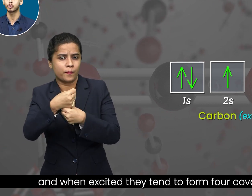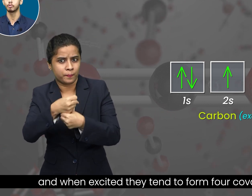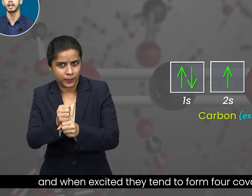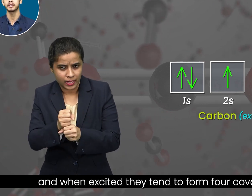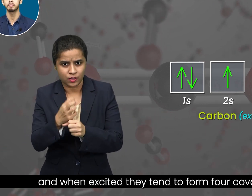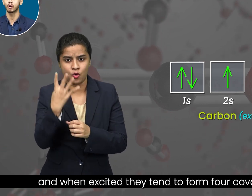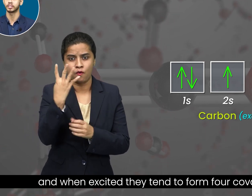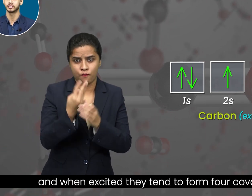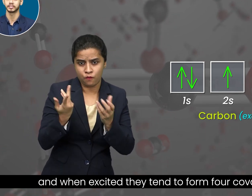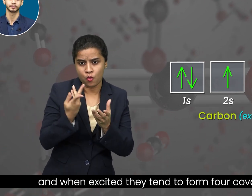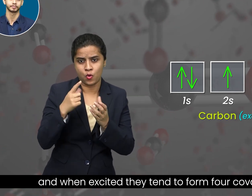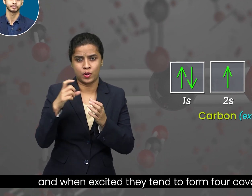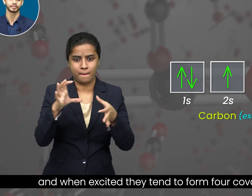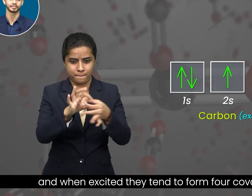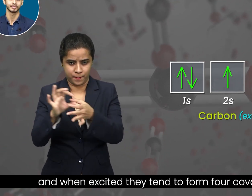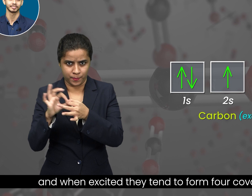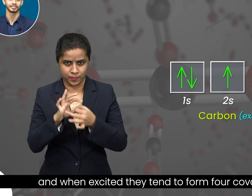4 covalent bonds.